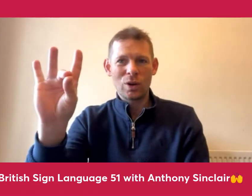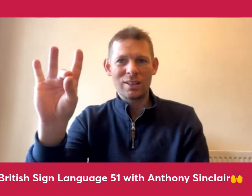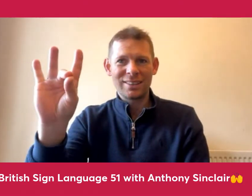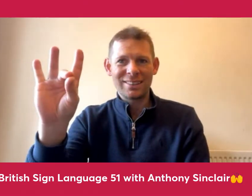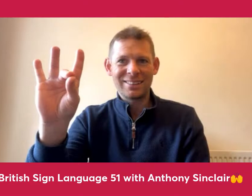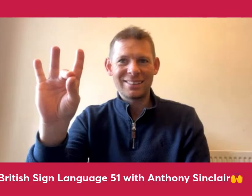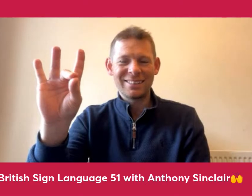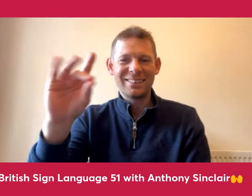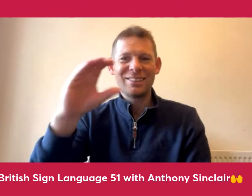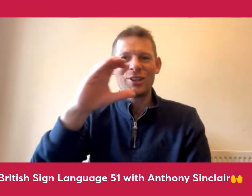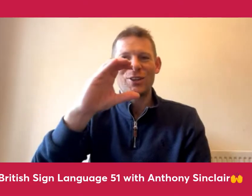it's this.